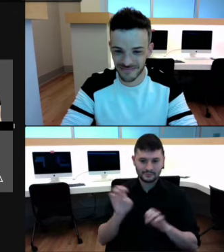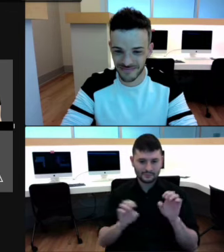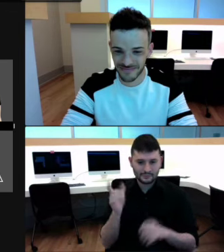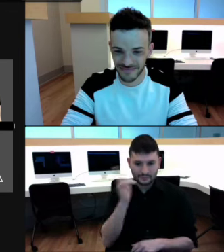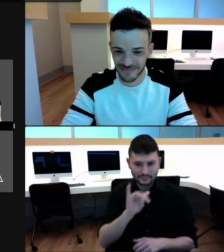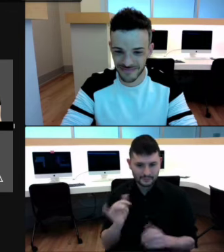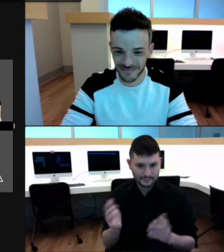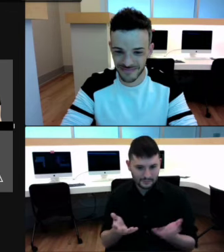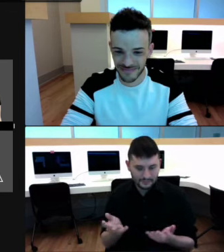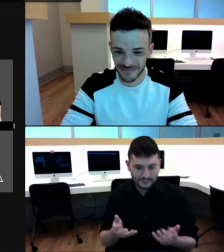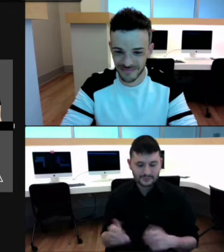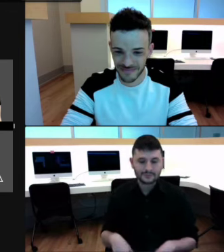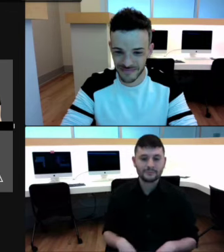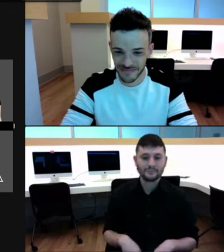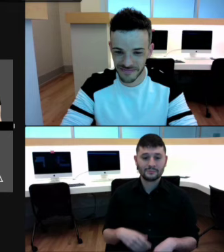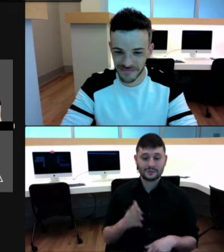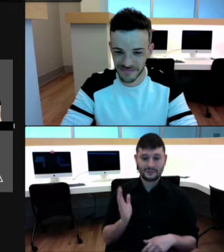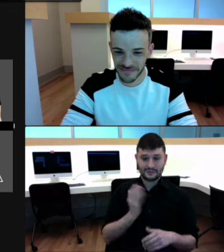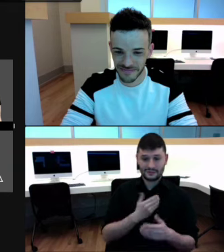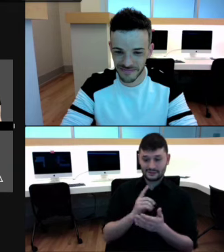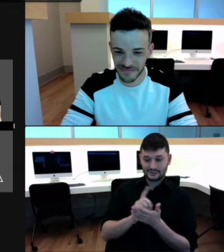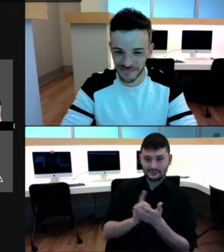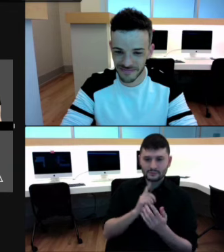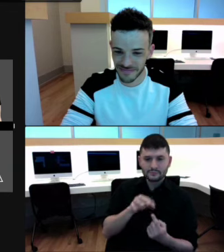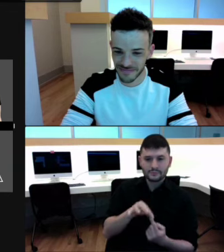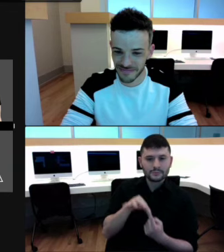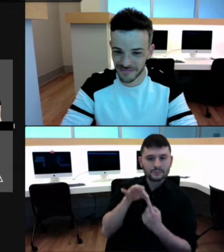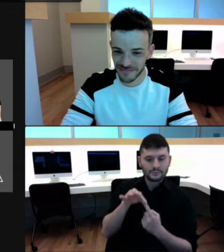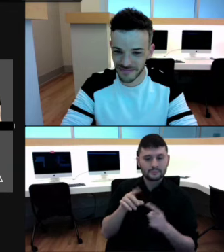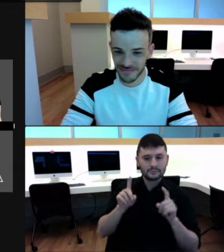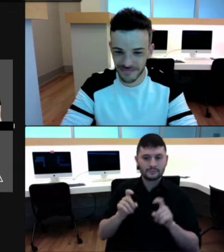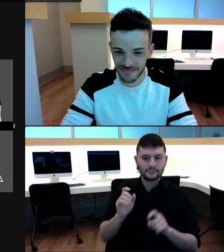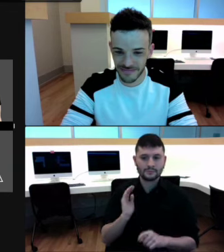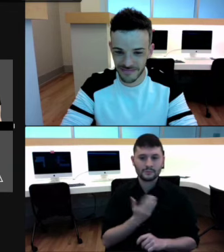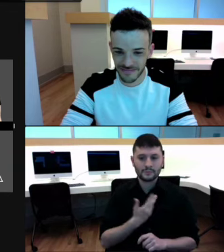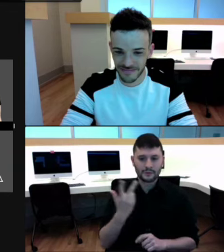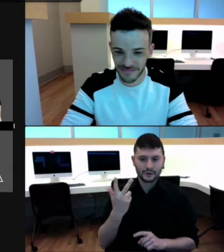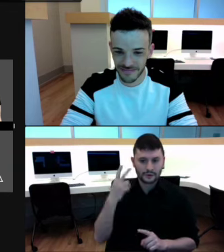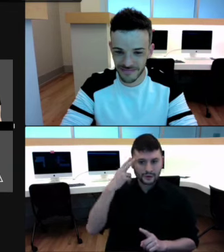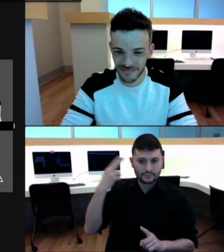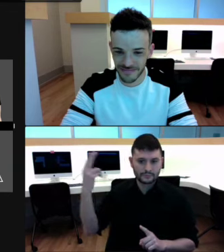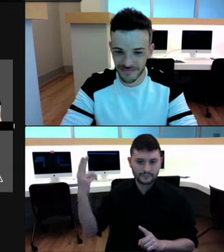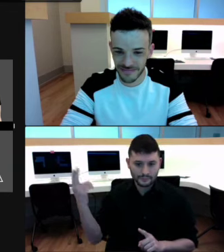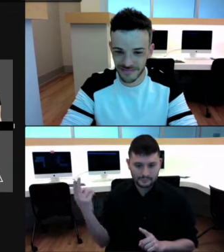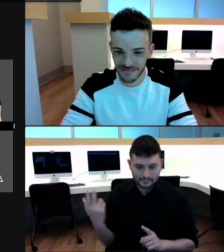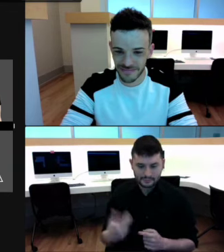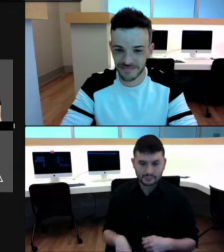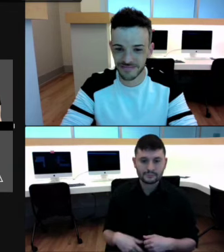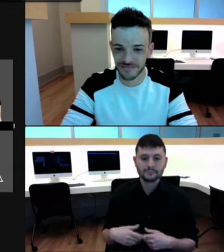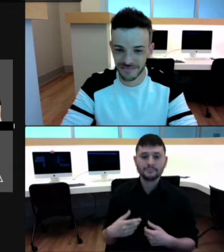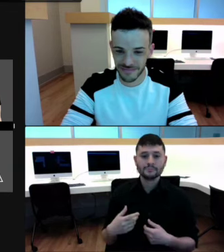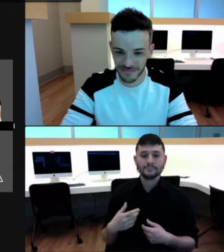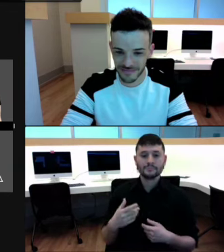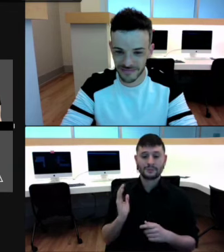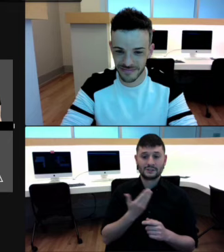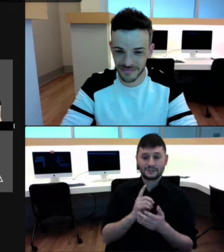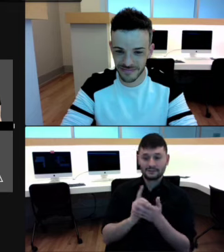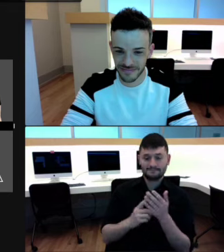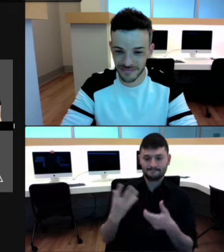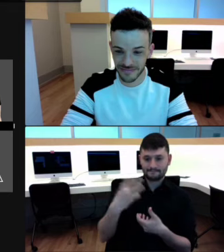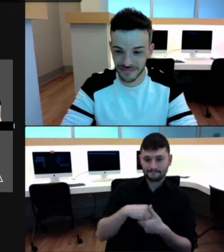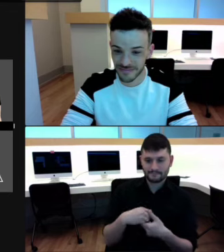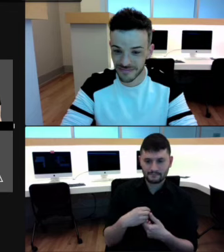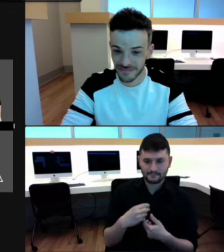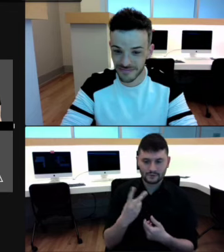our experimental design. As was mentioned, our design uniquely tests 3 hypotheses.